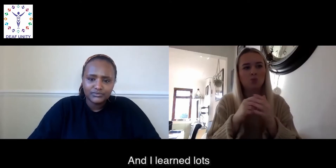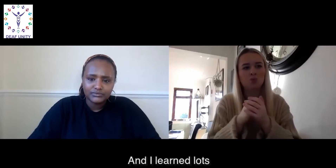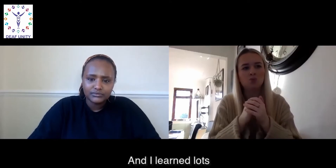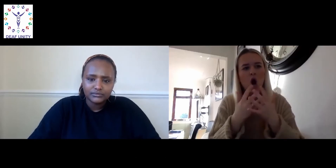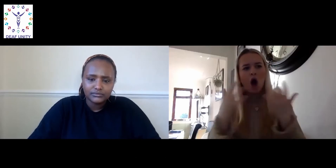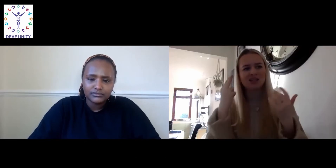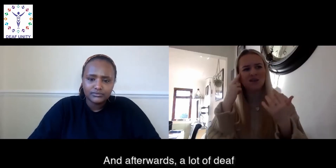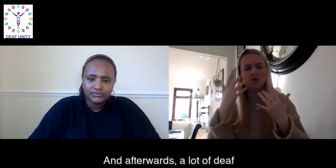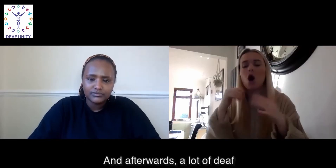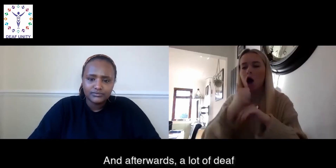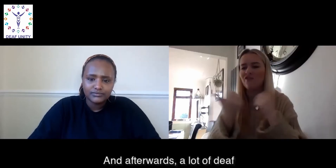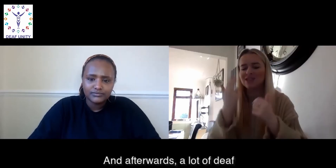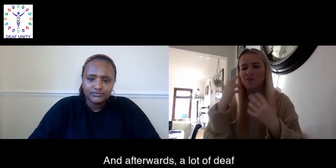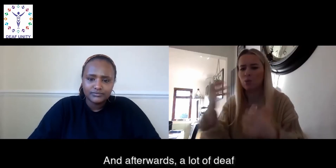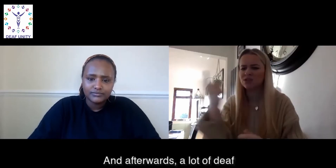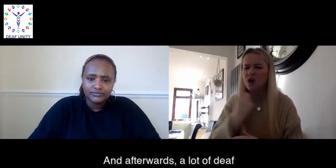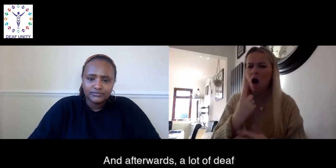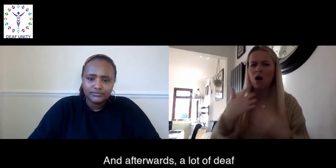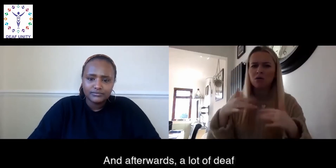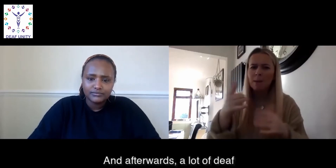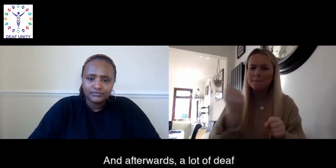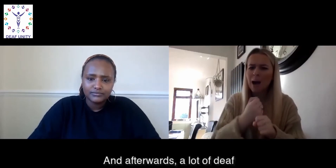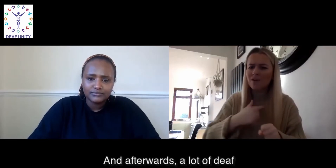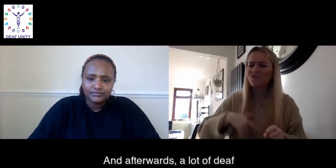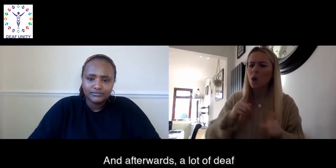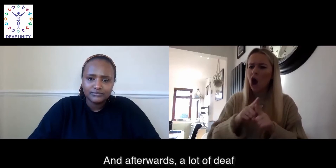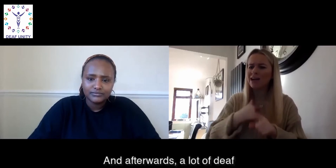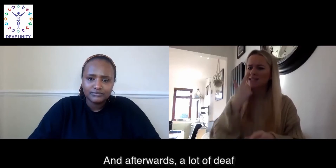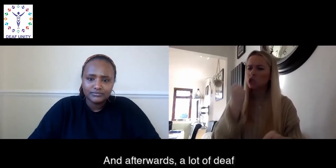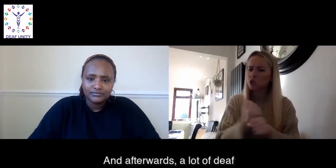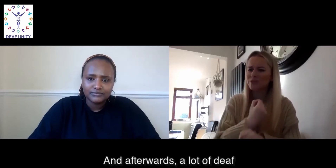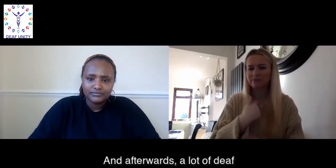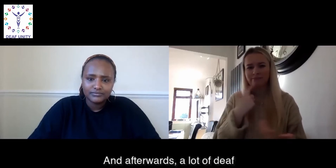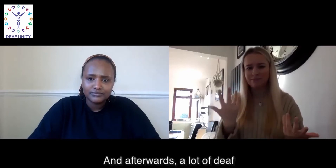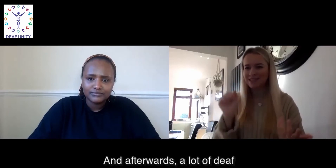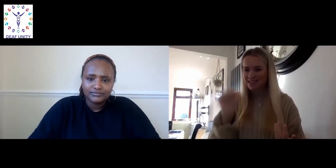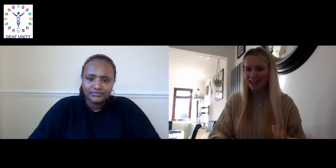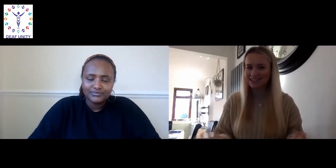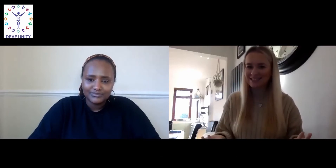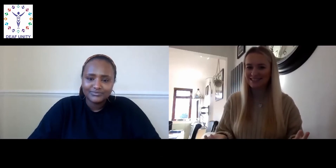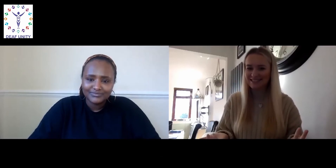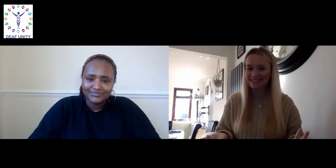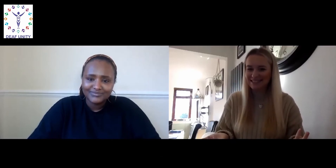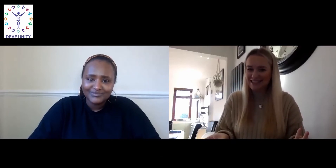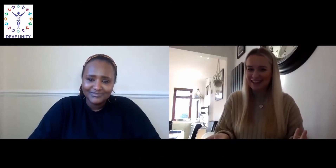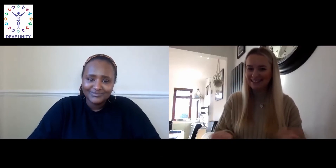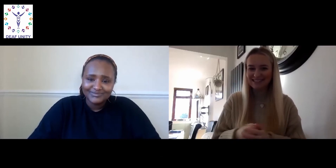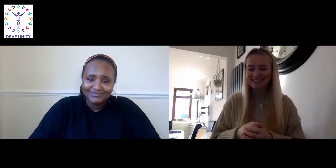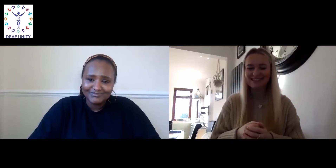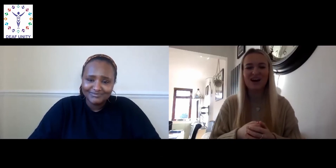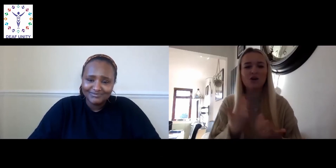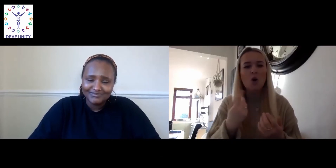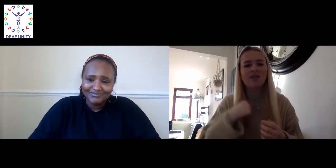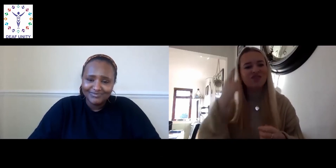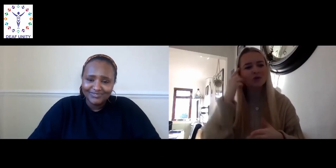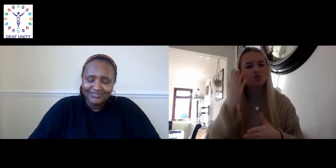about that. And afterwards, like, a lot of deaf people came up to me and said, you've made me feel like I can do it. And I said, yes, you